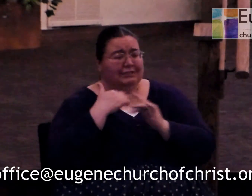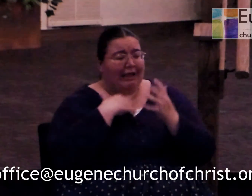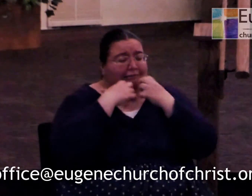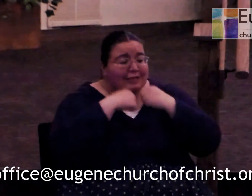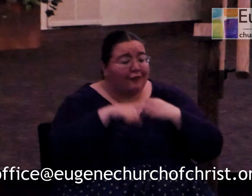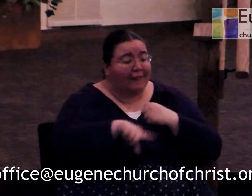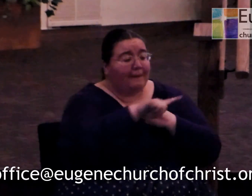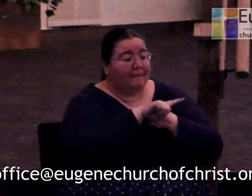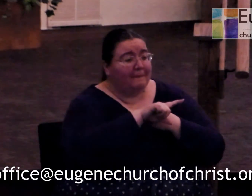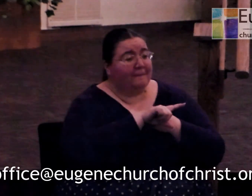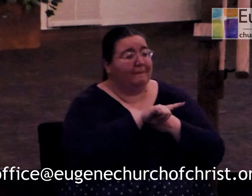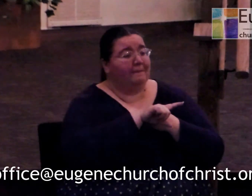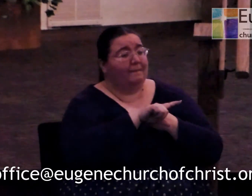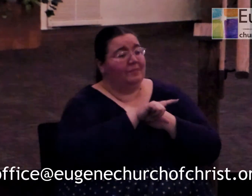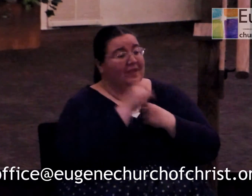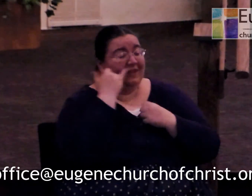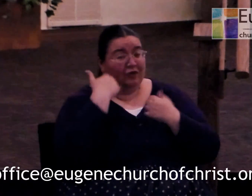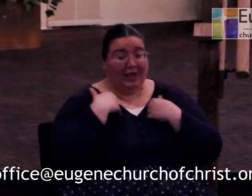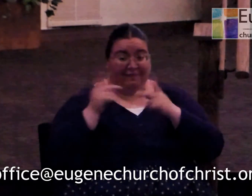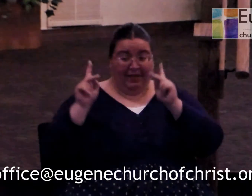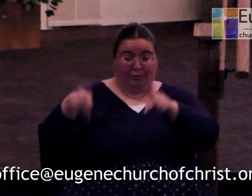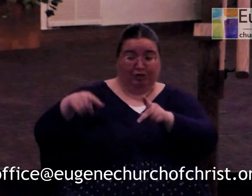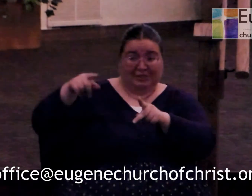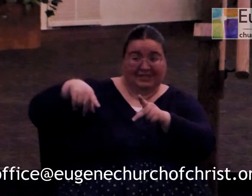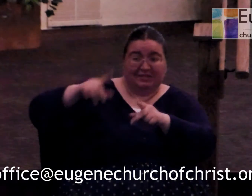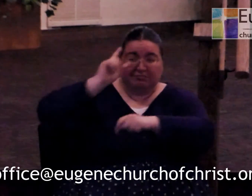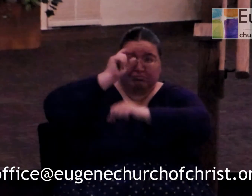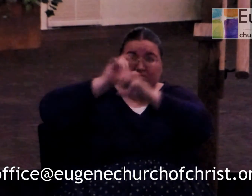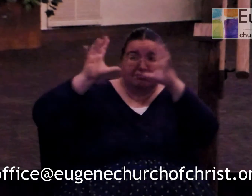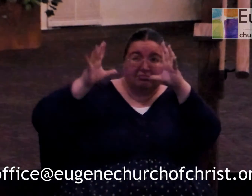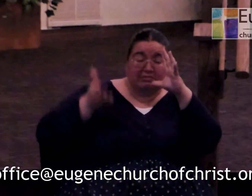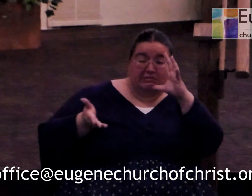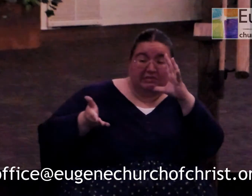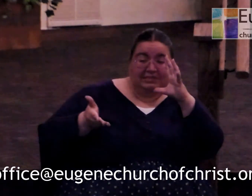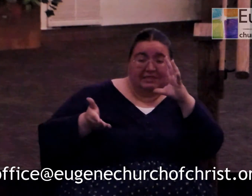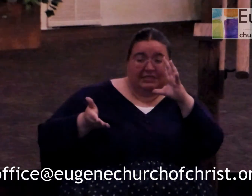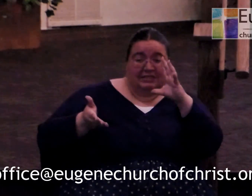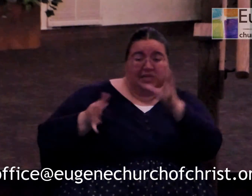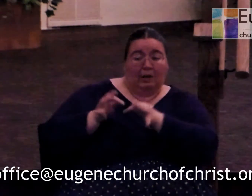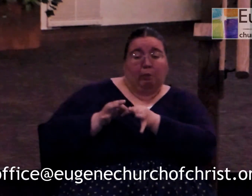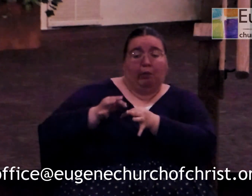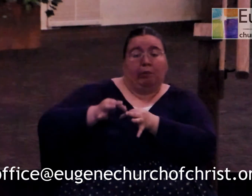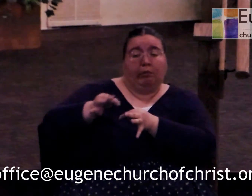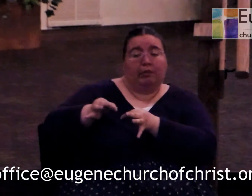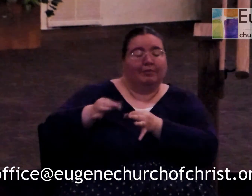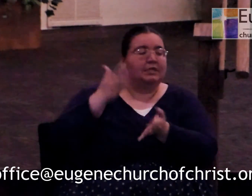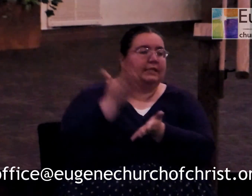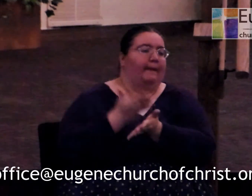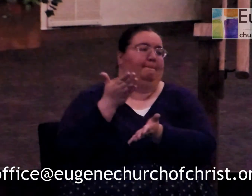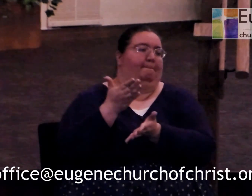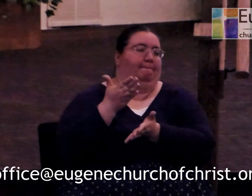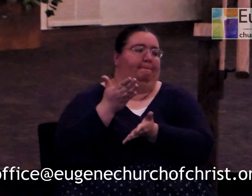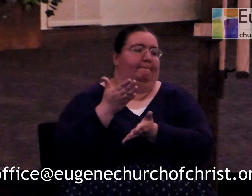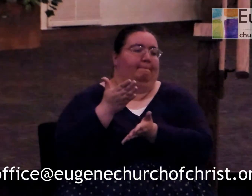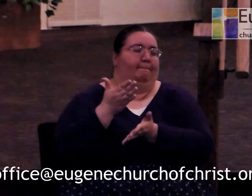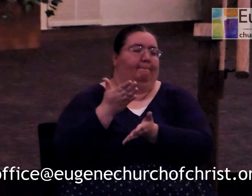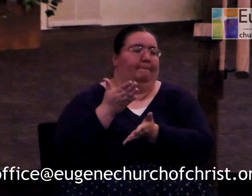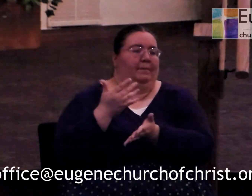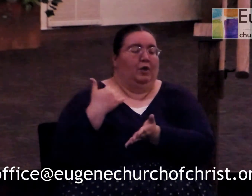If you have that person in your life that you have been putting it off for whatever reason, stop putting it off. We are never guaranteed tomorrow. We don't